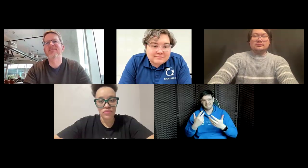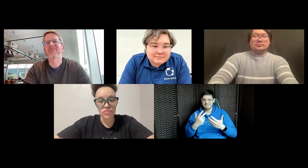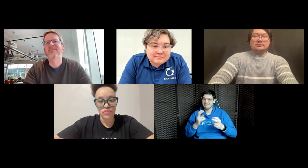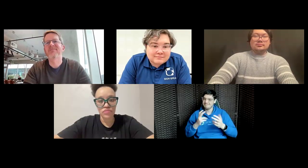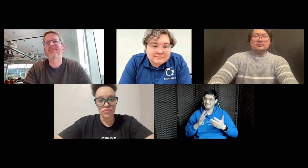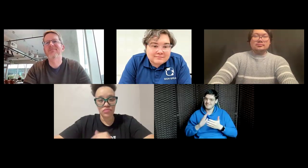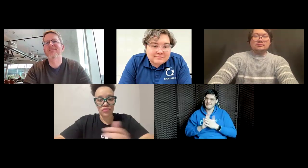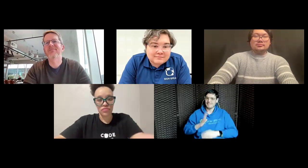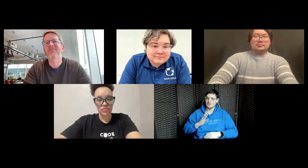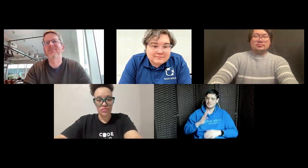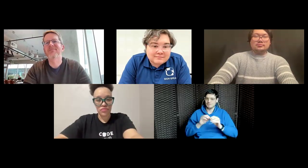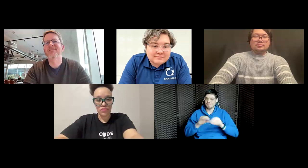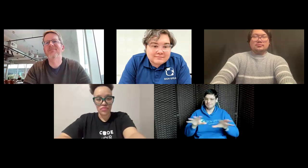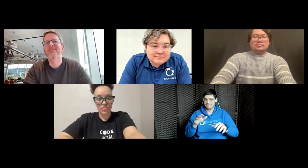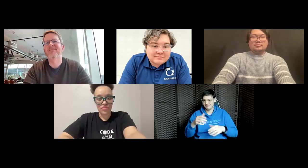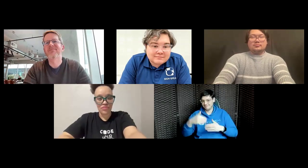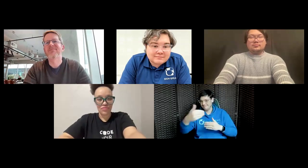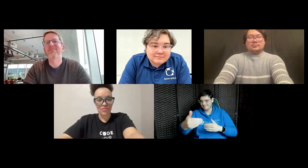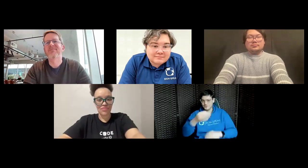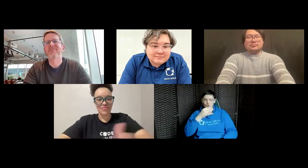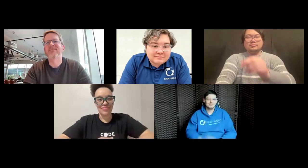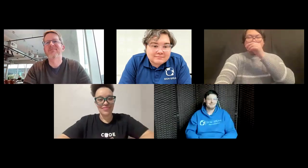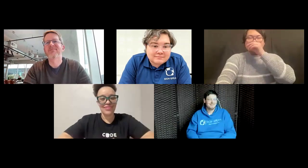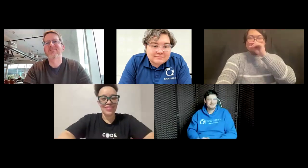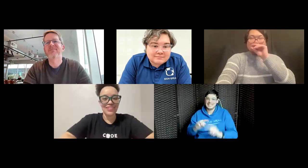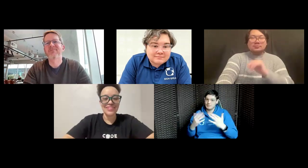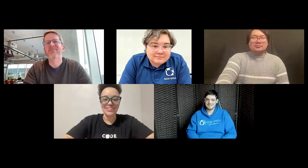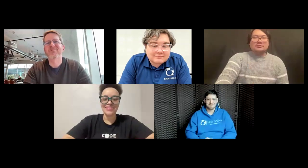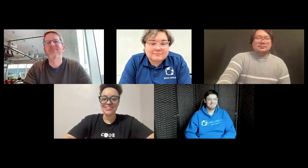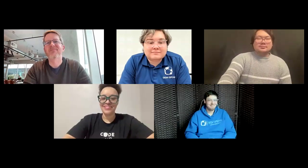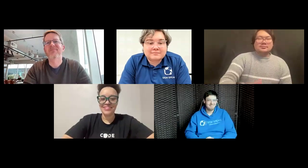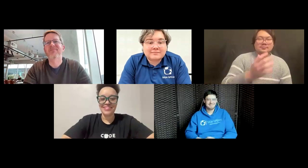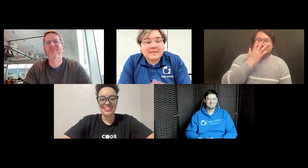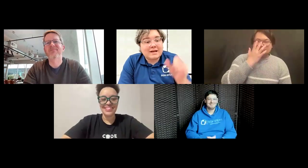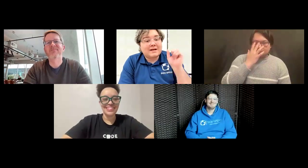to get more feedback and implement it back into our product. So that's really exciting. That's what's coming soon down the pipeline.